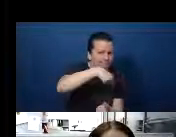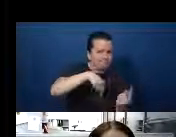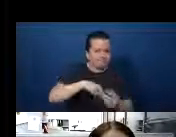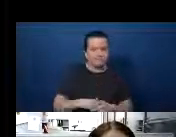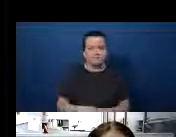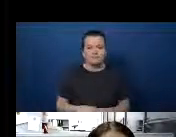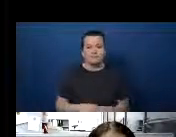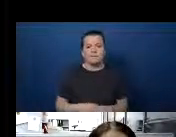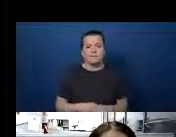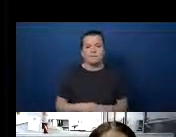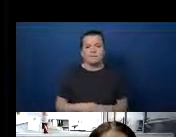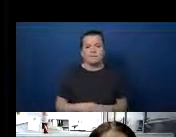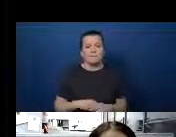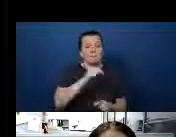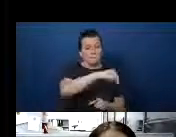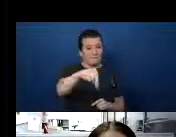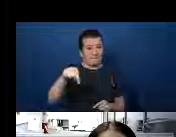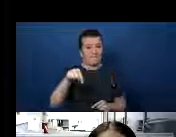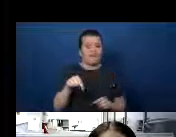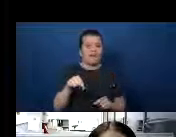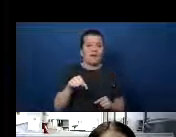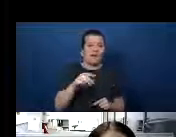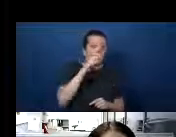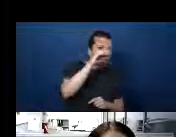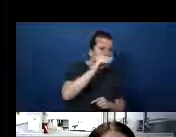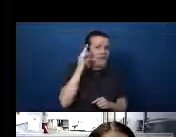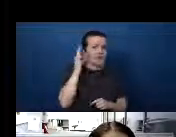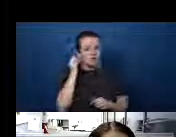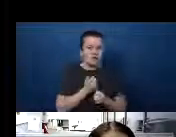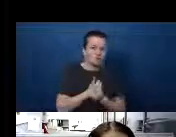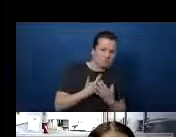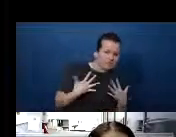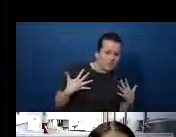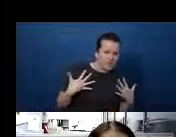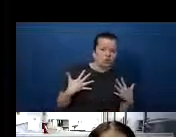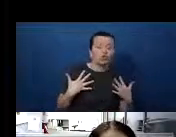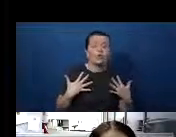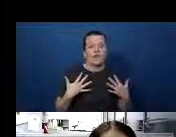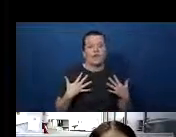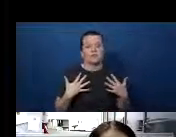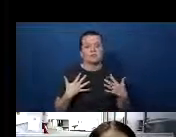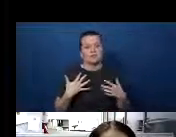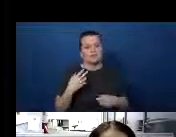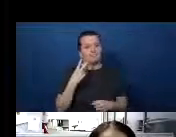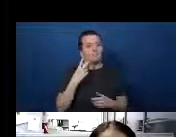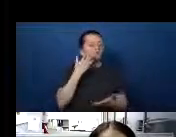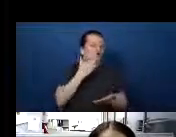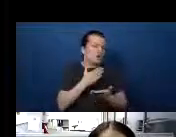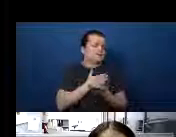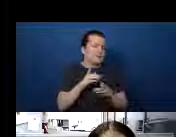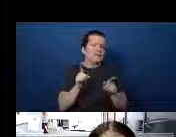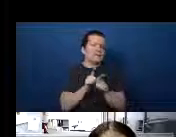Participants reported that gender intersect with their disability identity to shape the experience of school bullying.